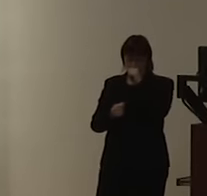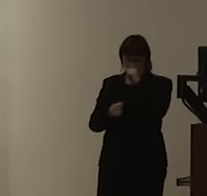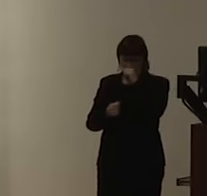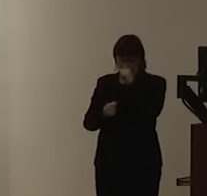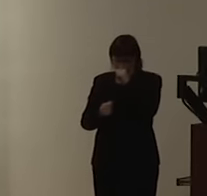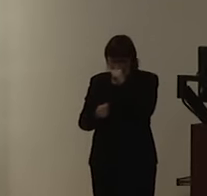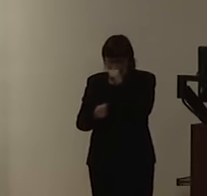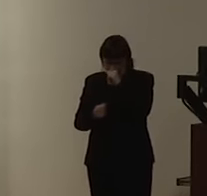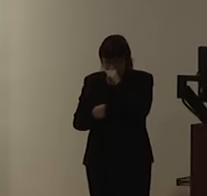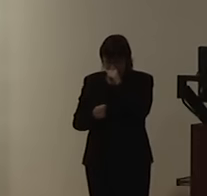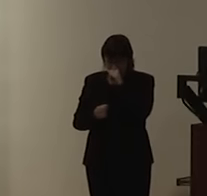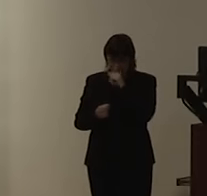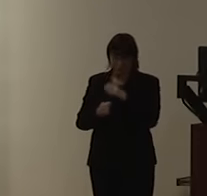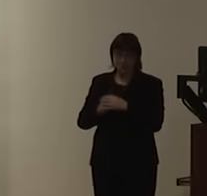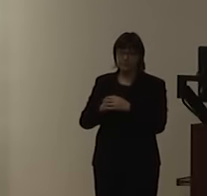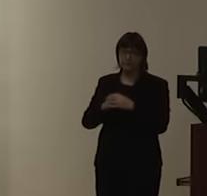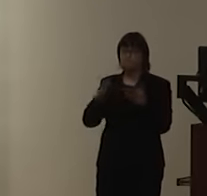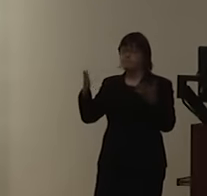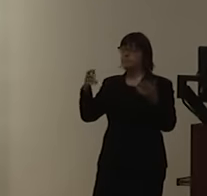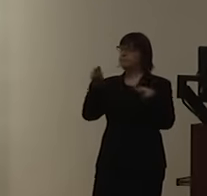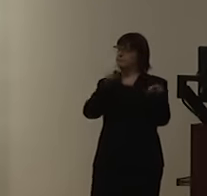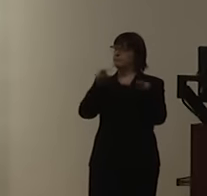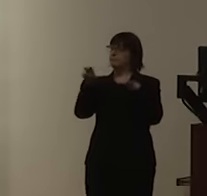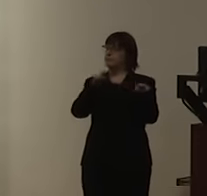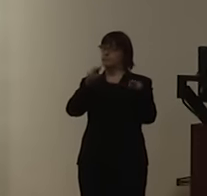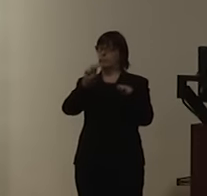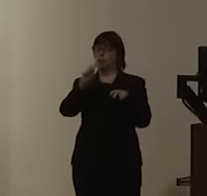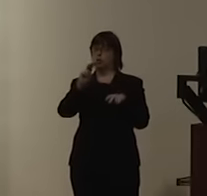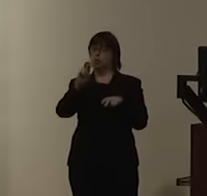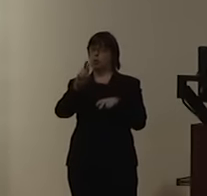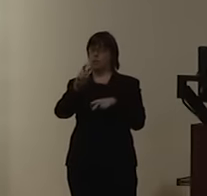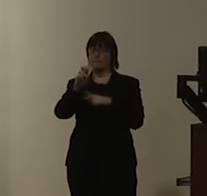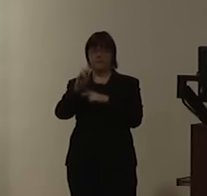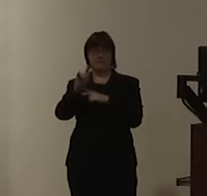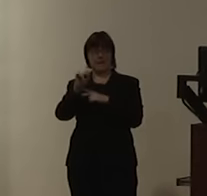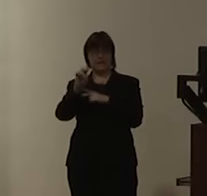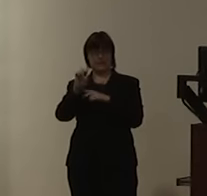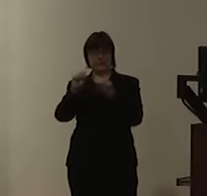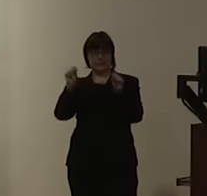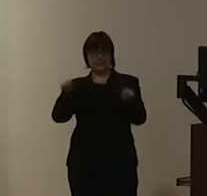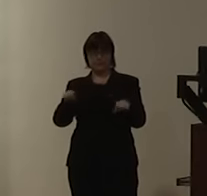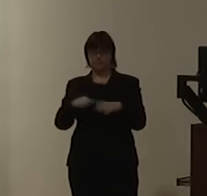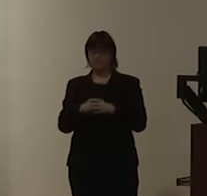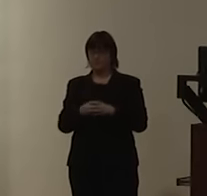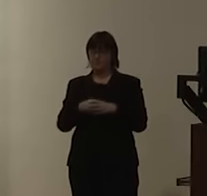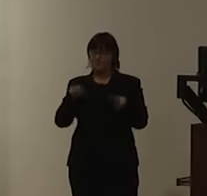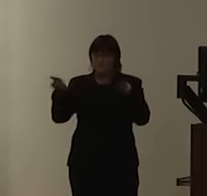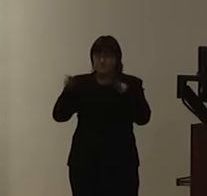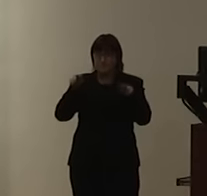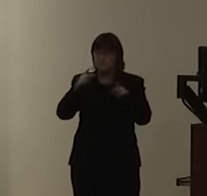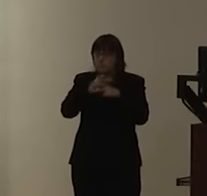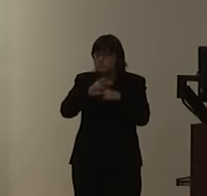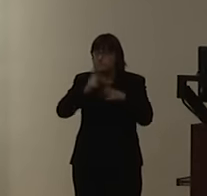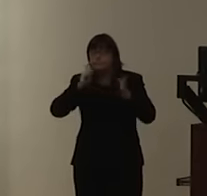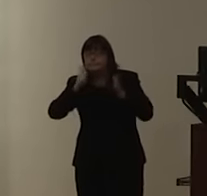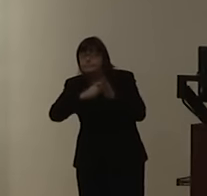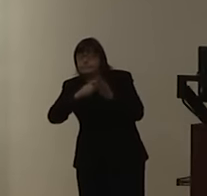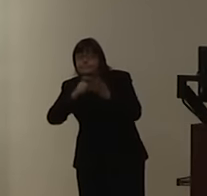maybe, but a bad surveillance system, you know, and it's a disease of poor people, be very